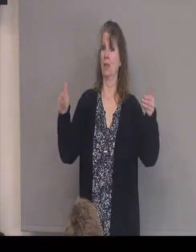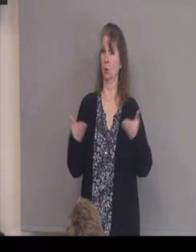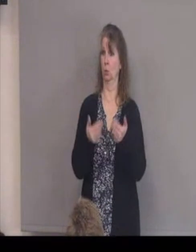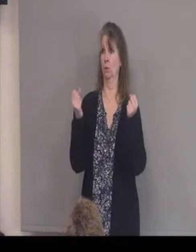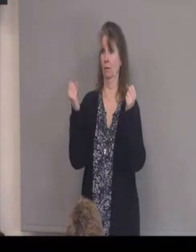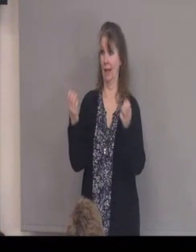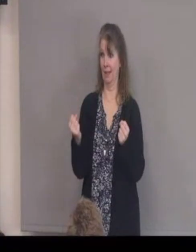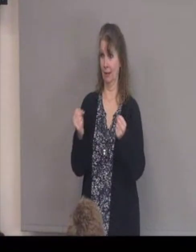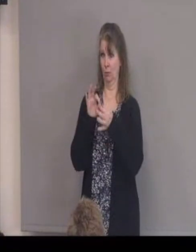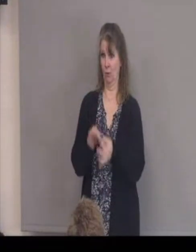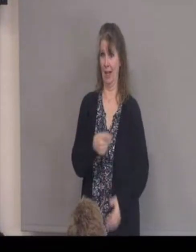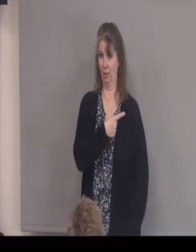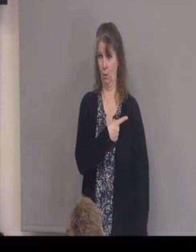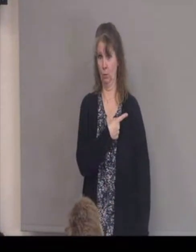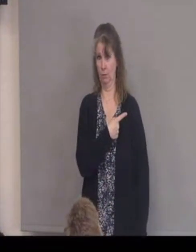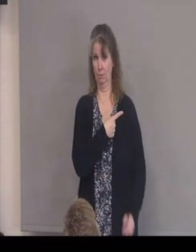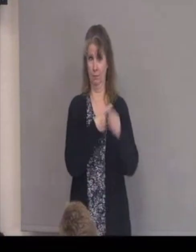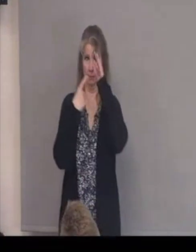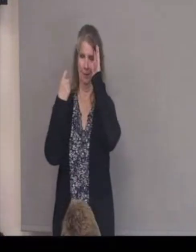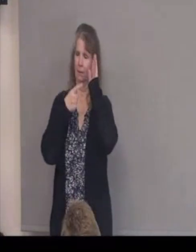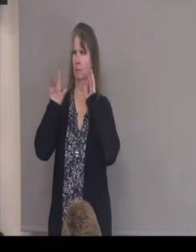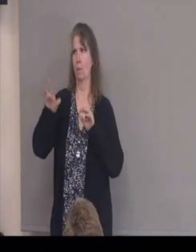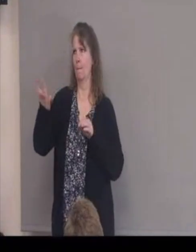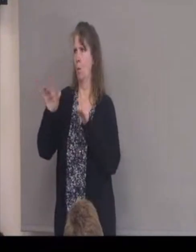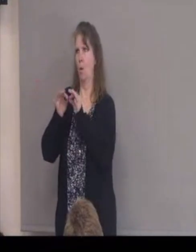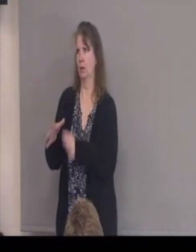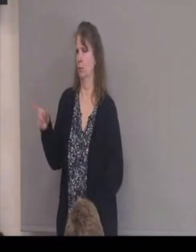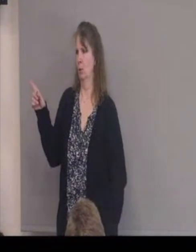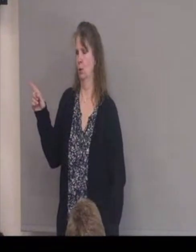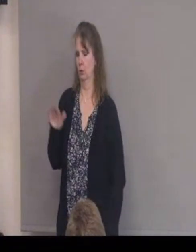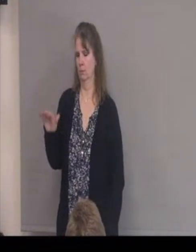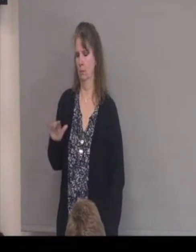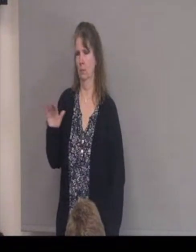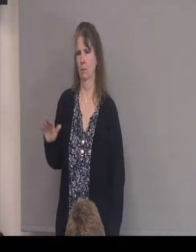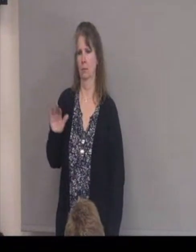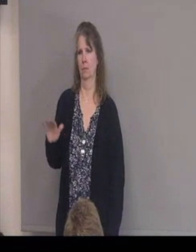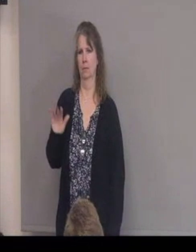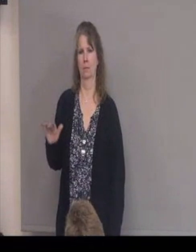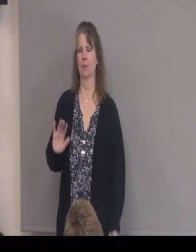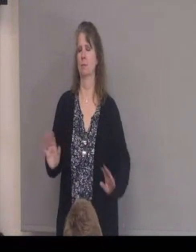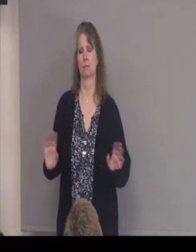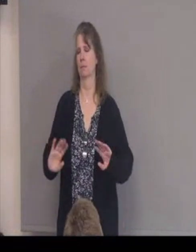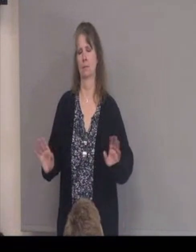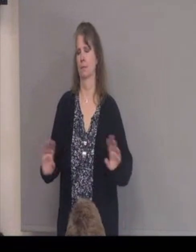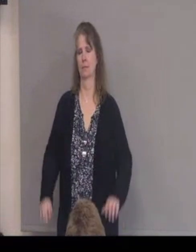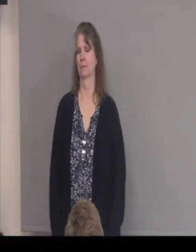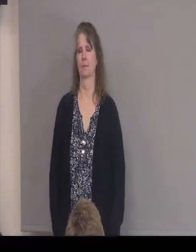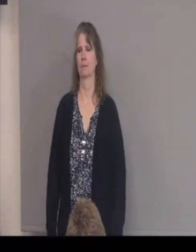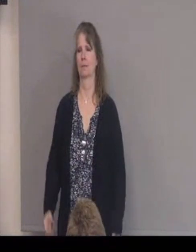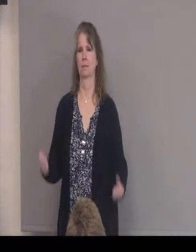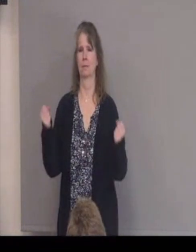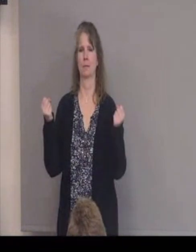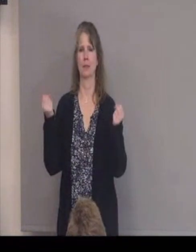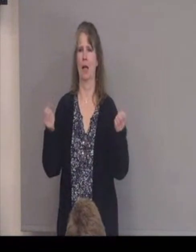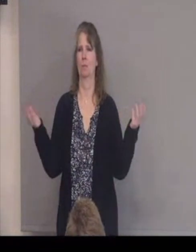healthcare. So I want to introduce some signs relating to these concepts because poor interpreters having to